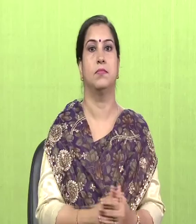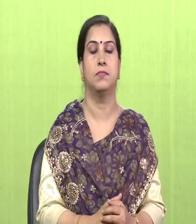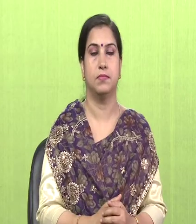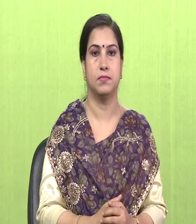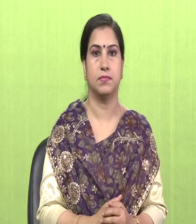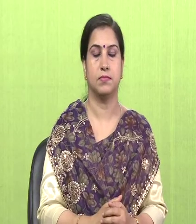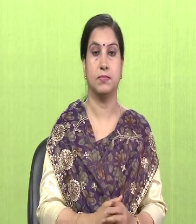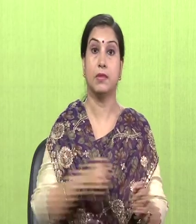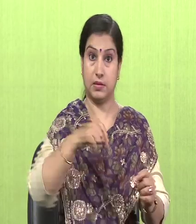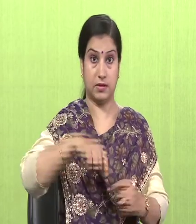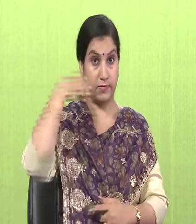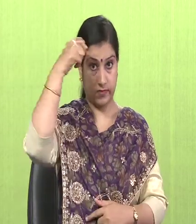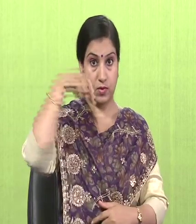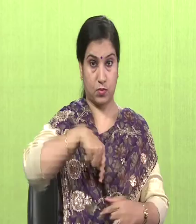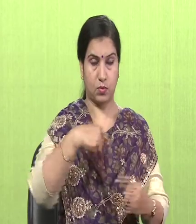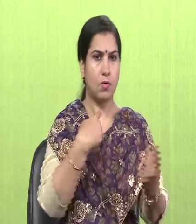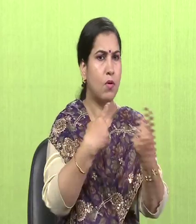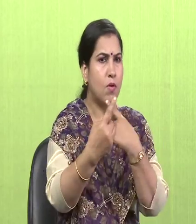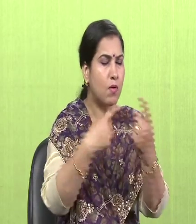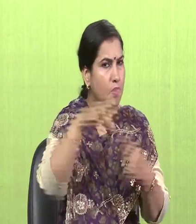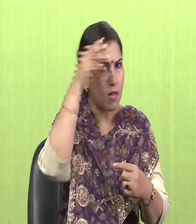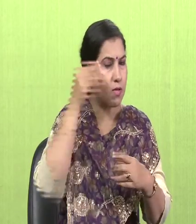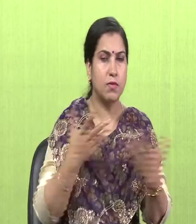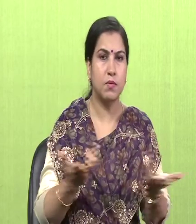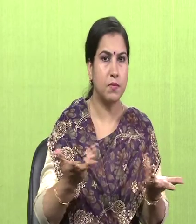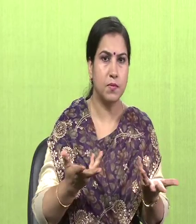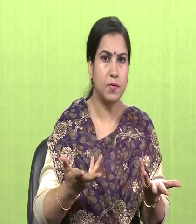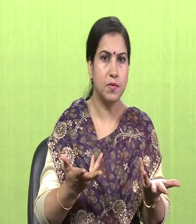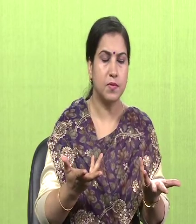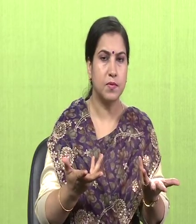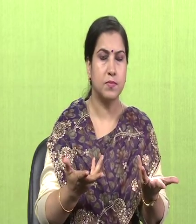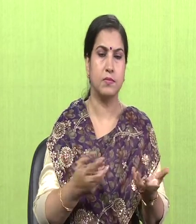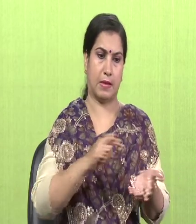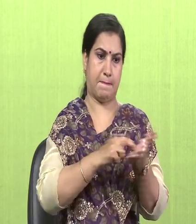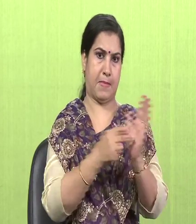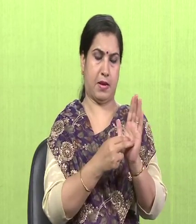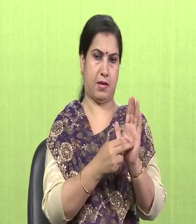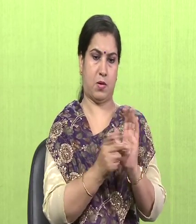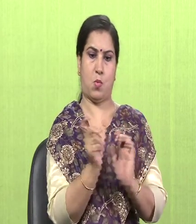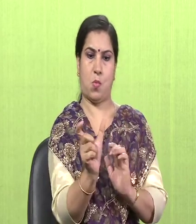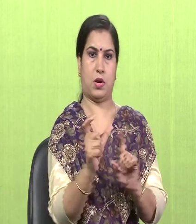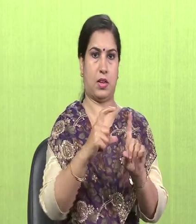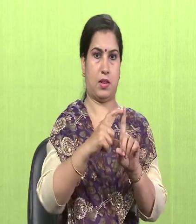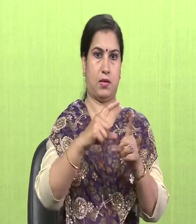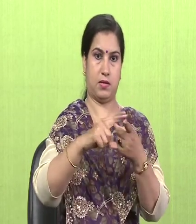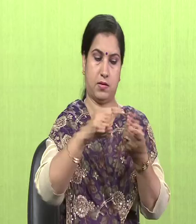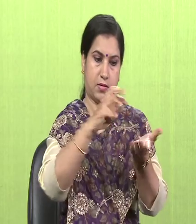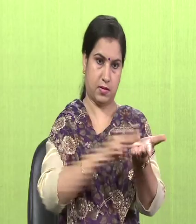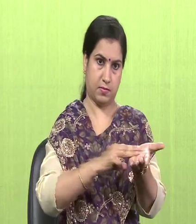In this lesson, we shall learn about the meaning of democracy